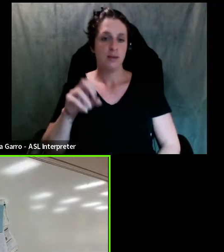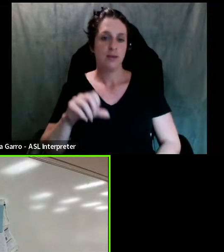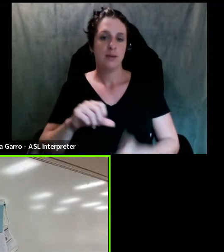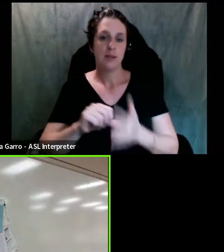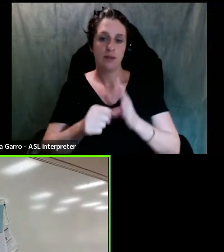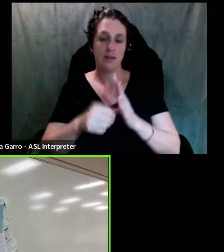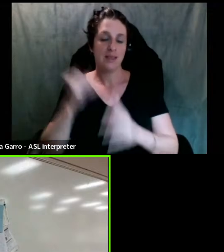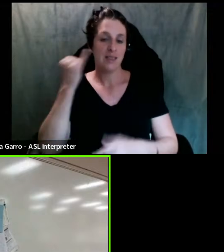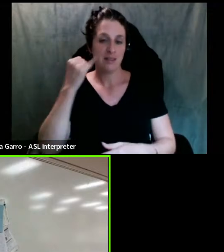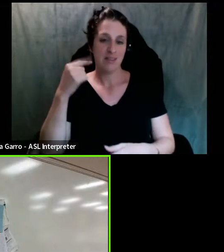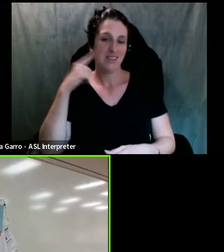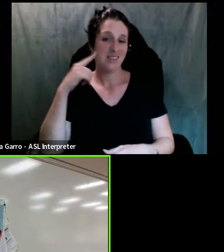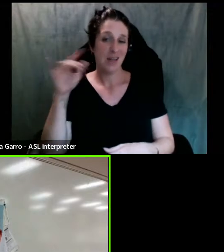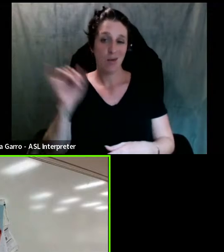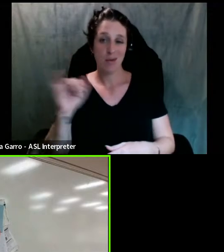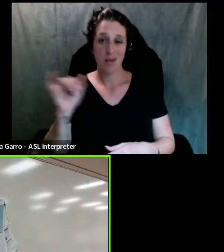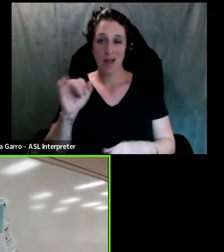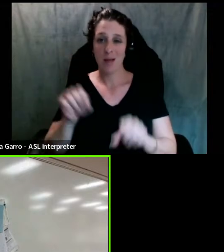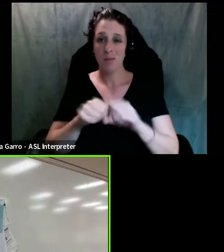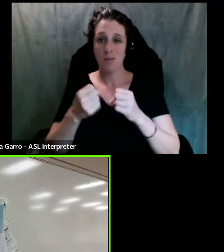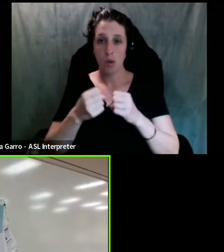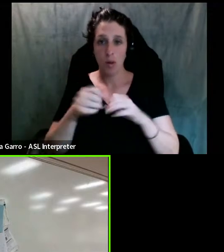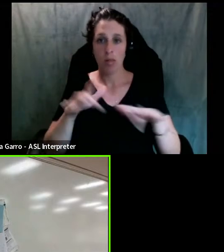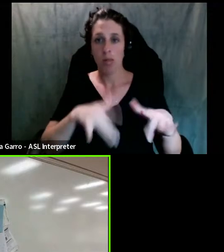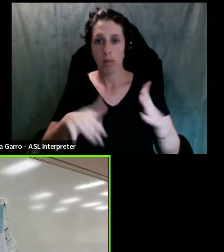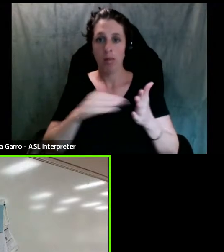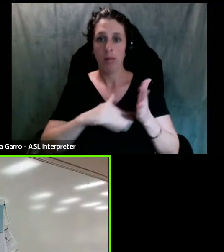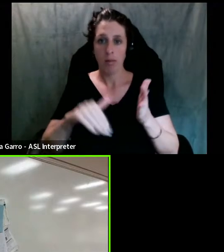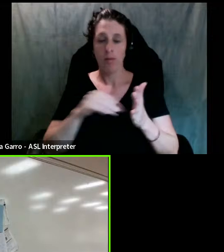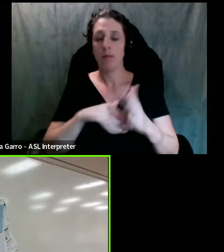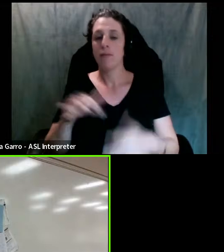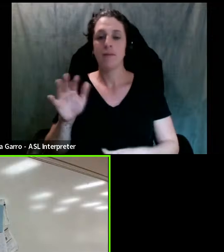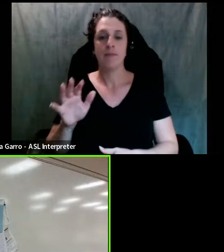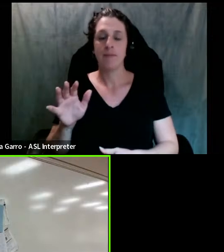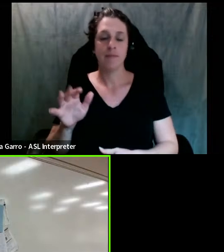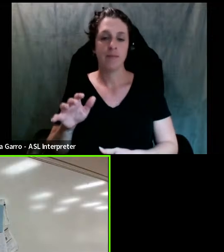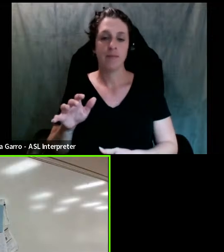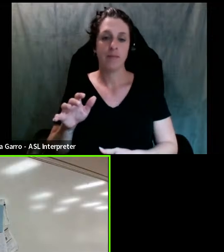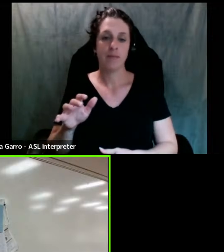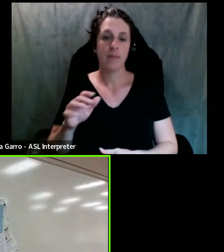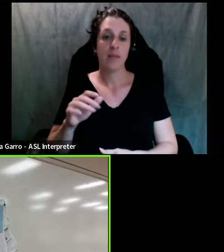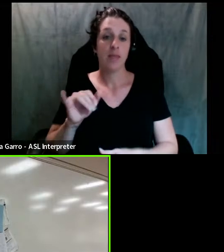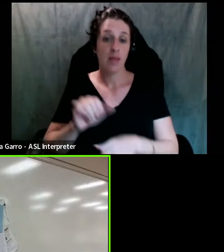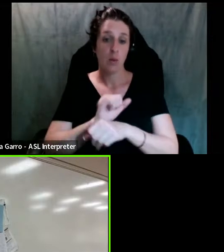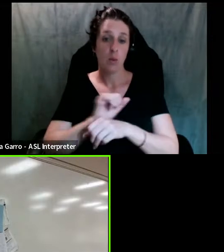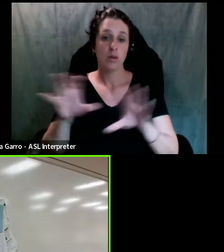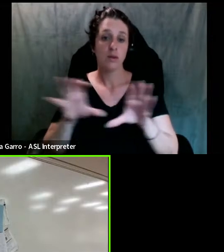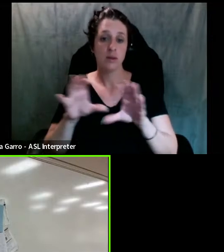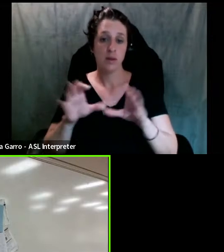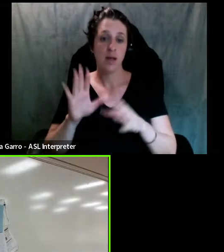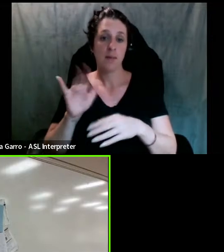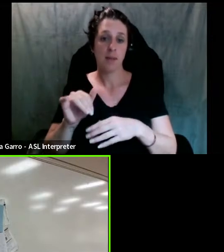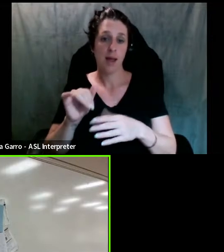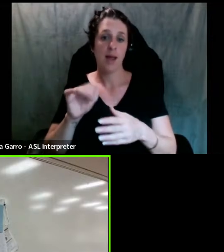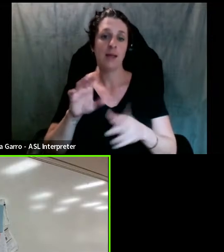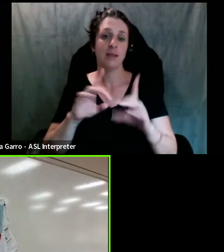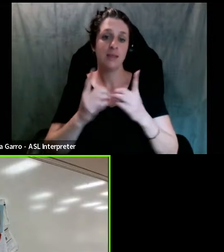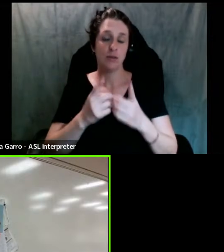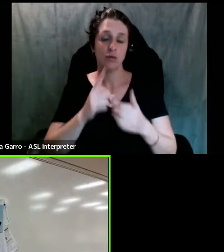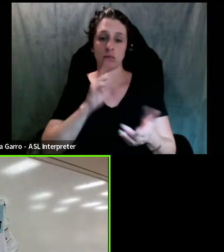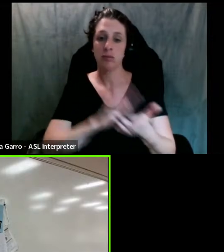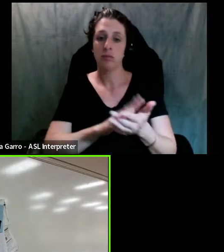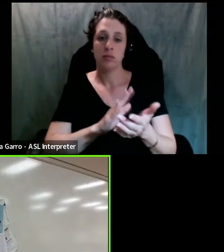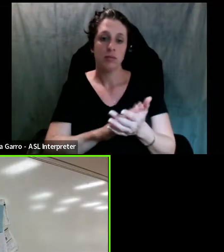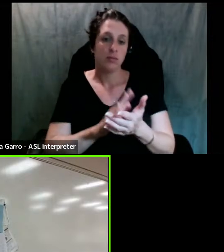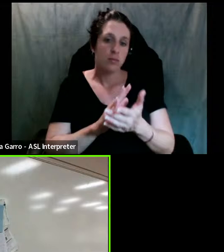I sound like a broken record, I just want to reiterate that the work that has been done by the district is certainly commendable. I